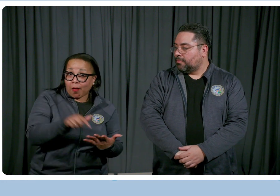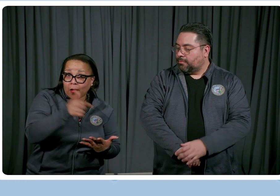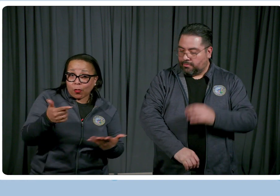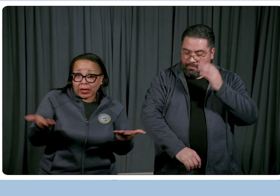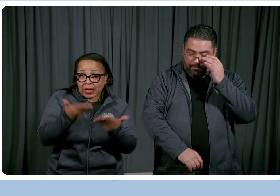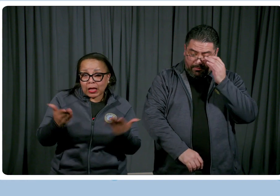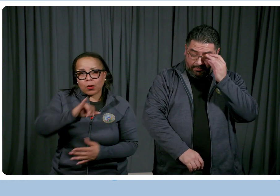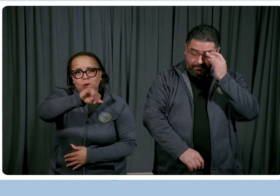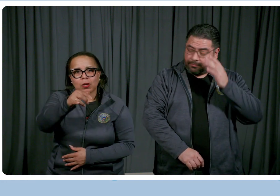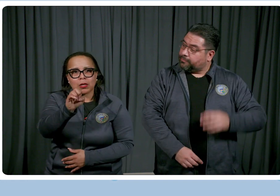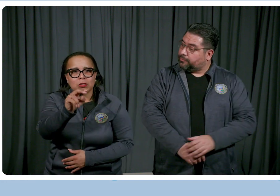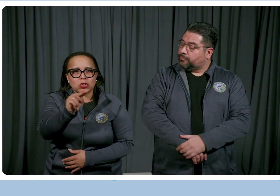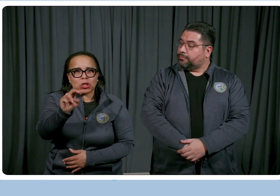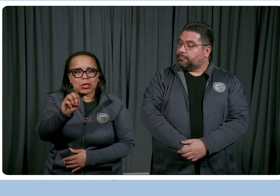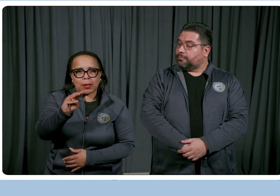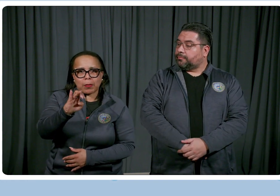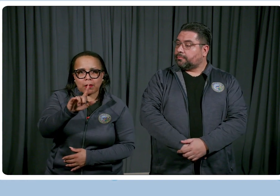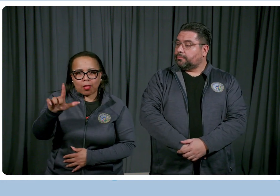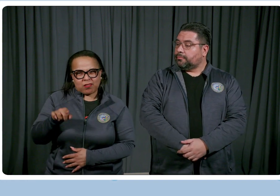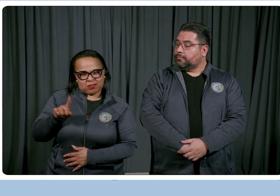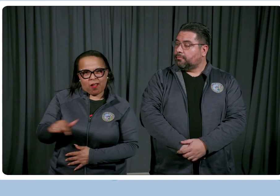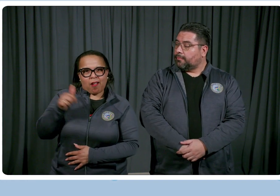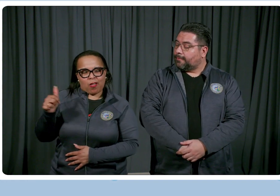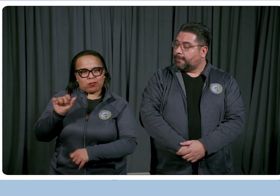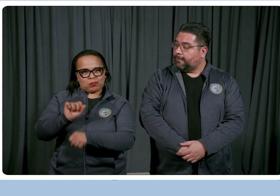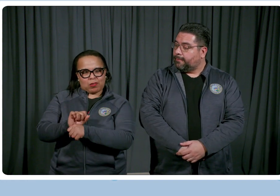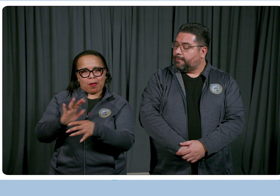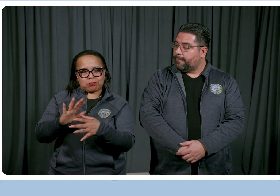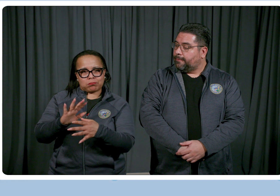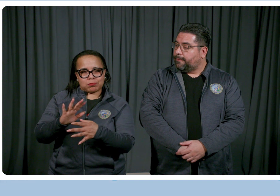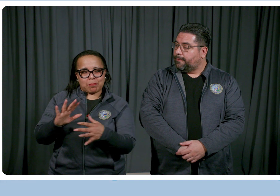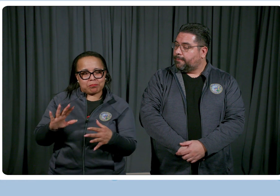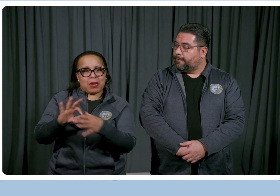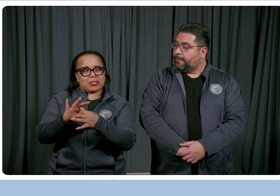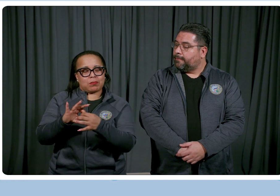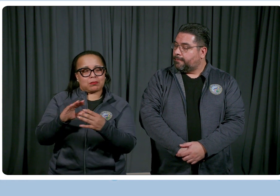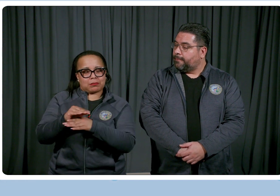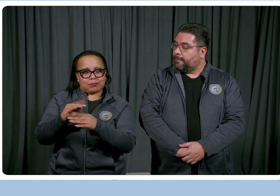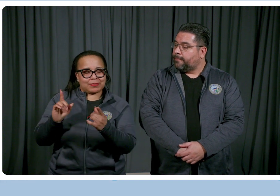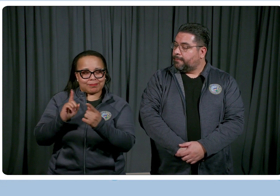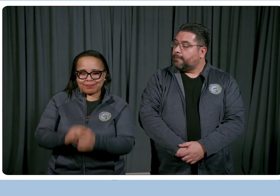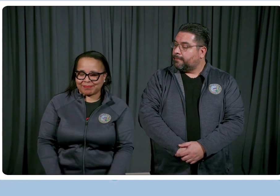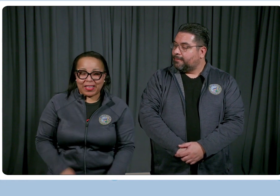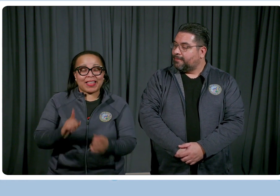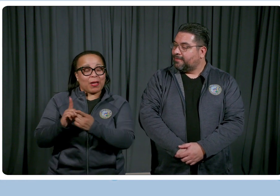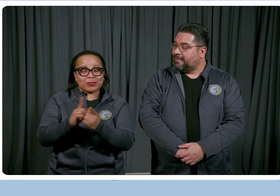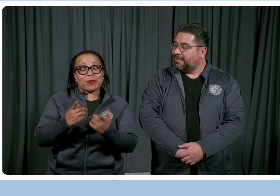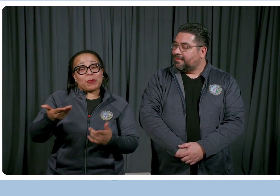today Jeannie McGill, who is another career placement counselor with our MOPD Career Center. Welcome,